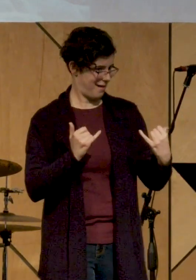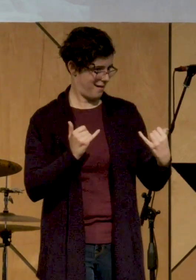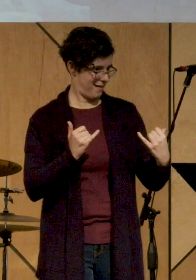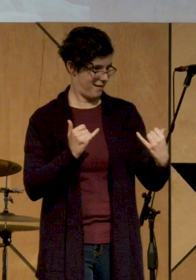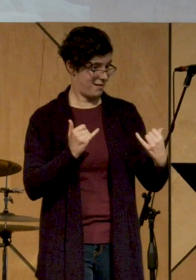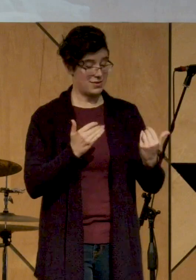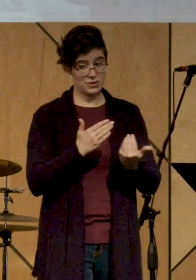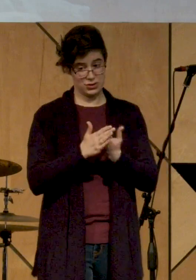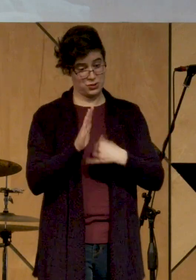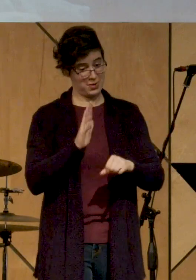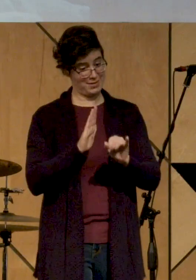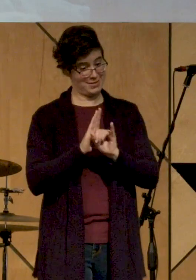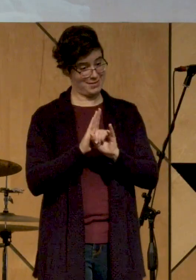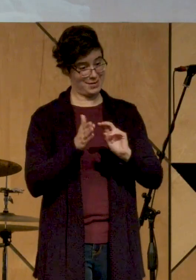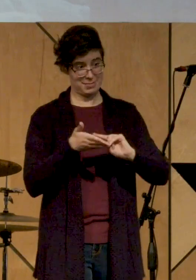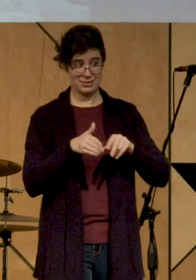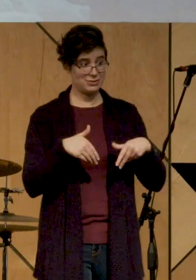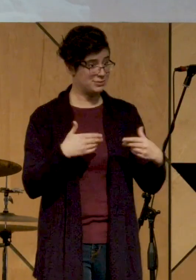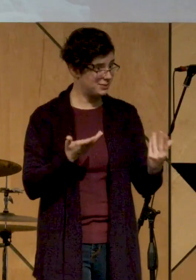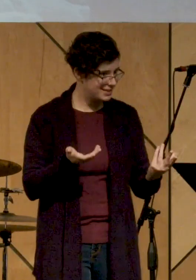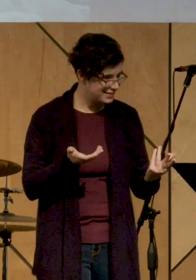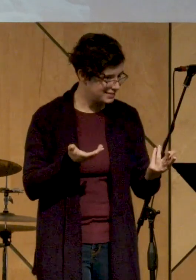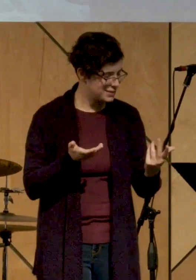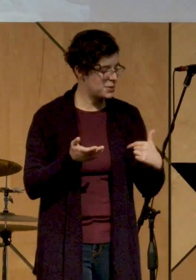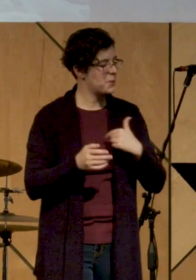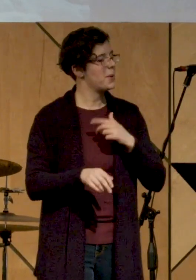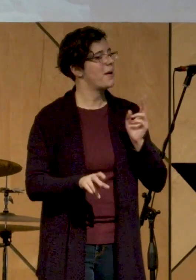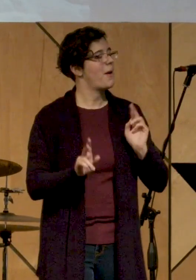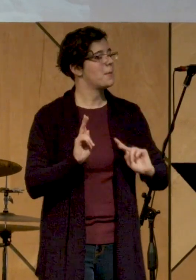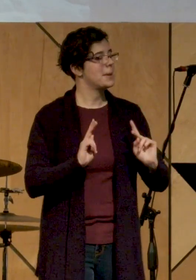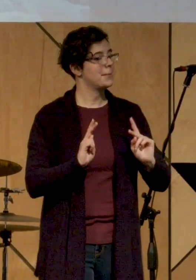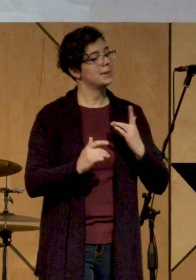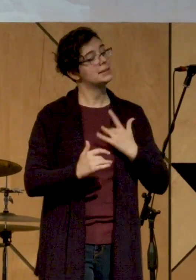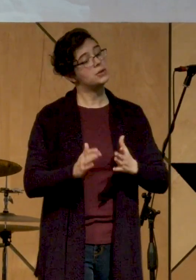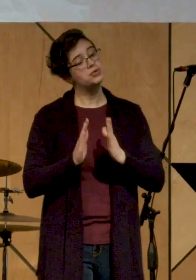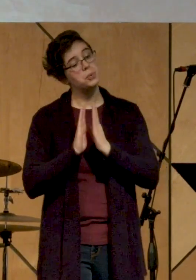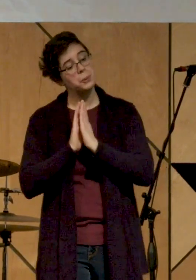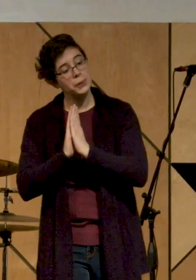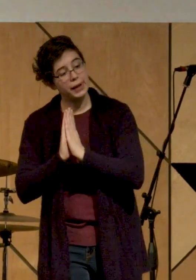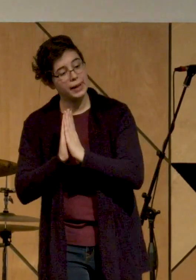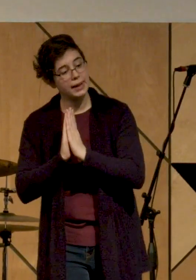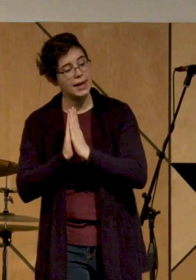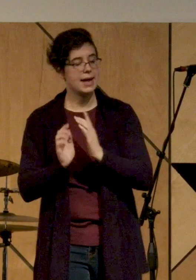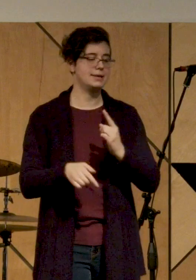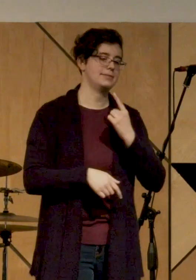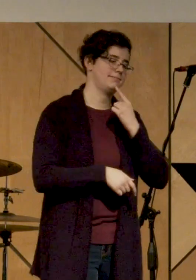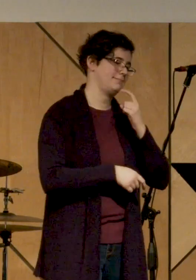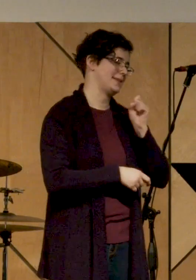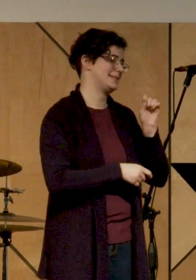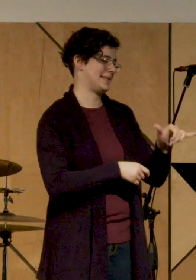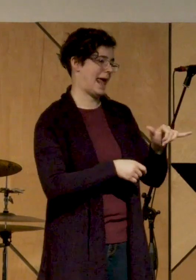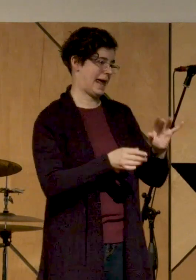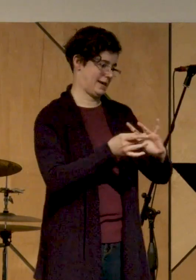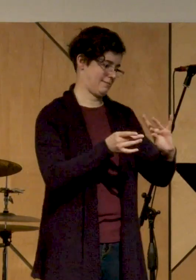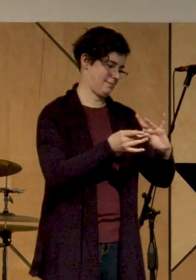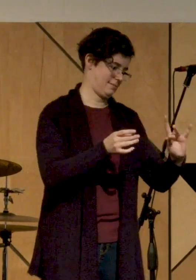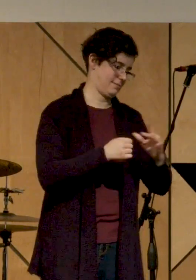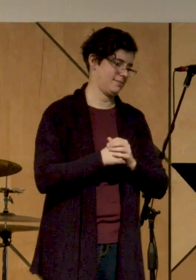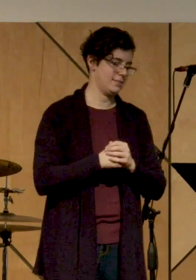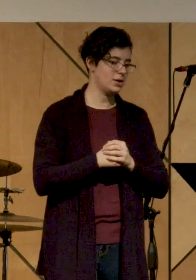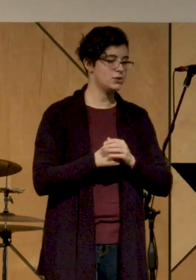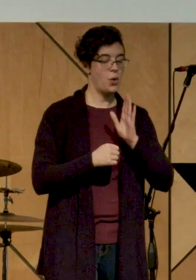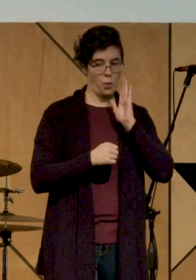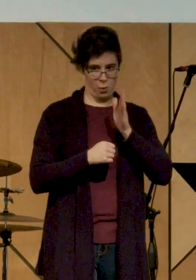new identity in Christ means we are a people that pray and say. All right, we're just going to summarize